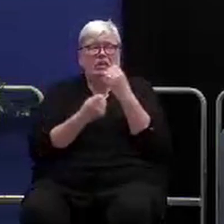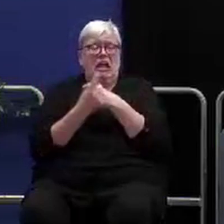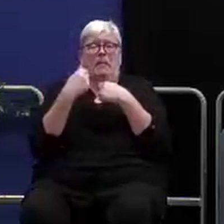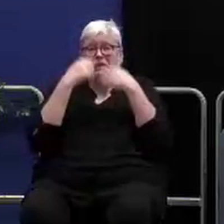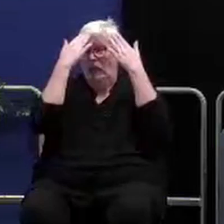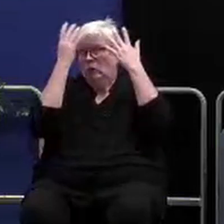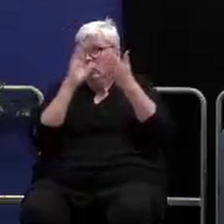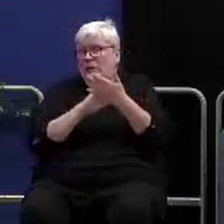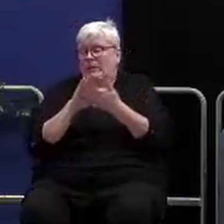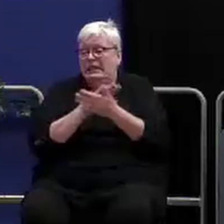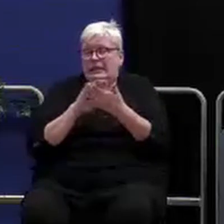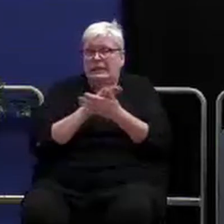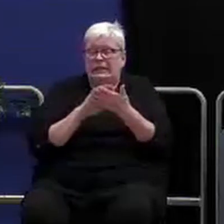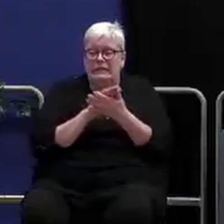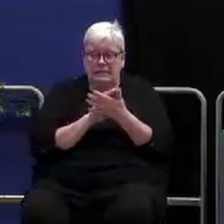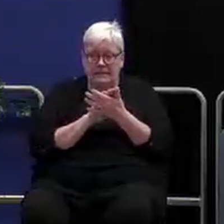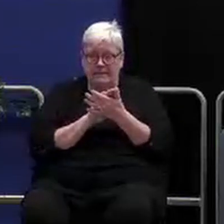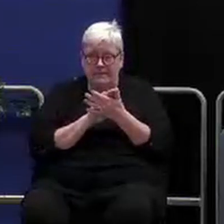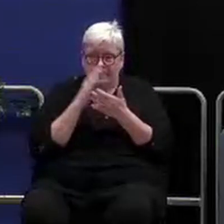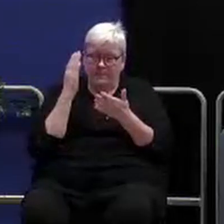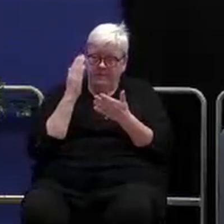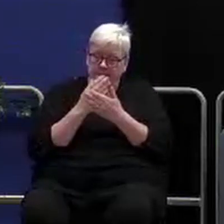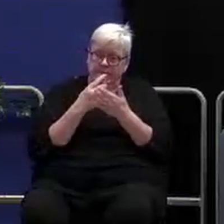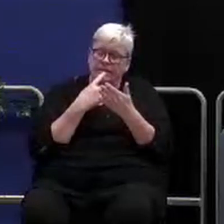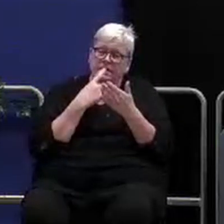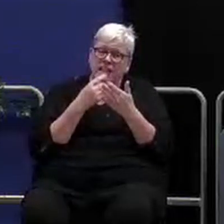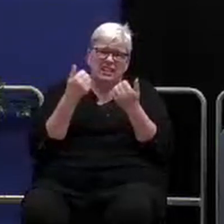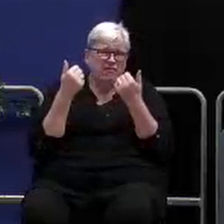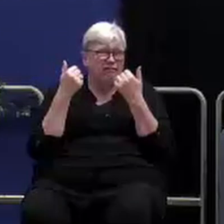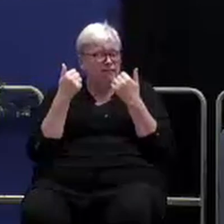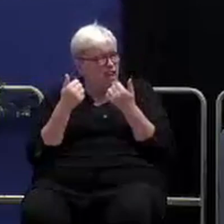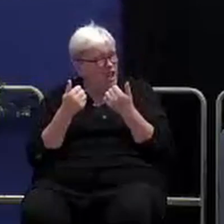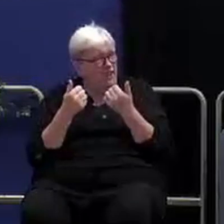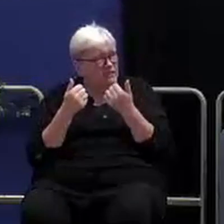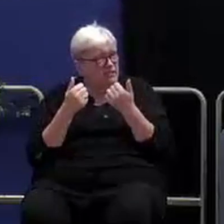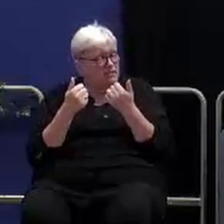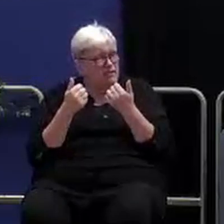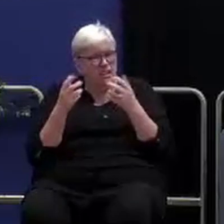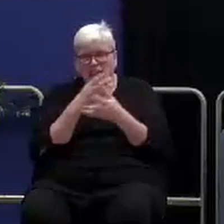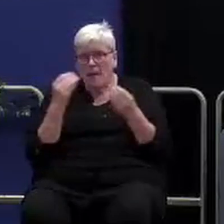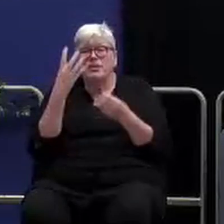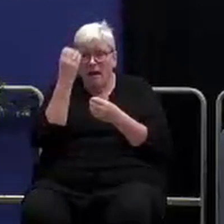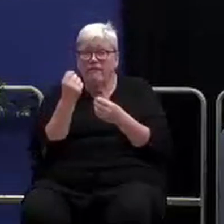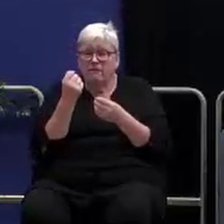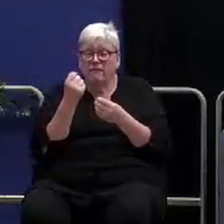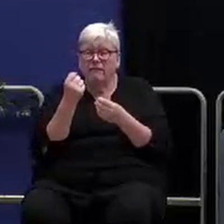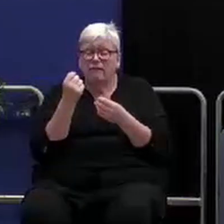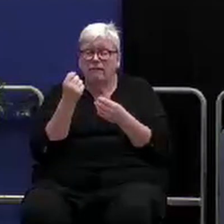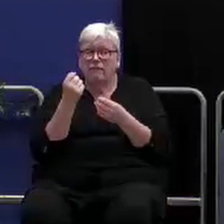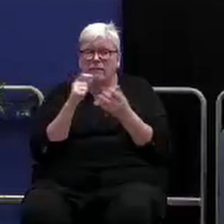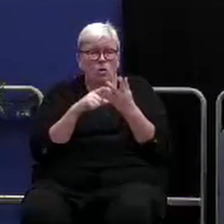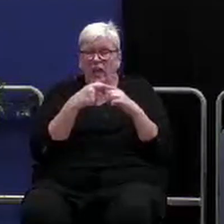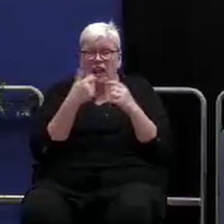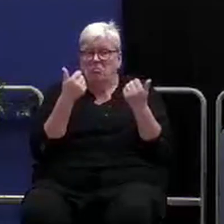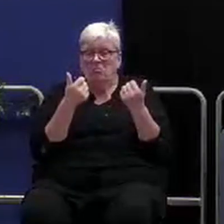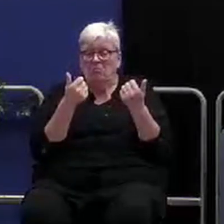you what it is. And being able to say, it's okay that there are these gaps, that as